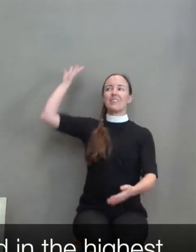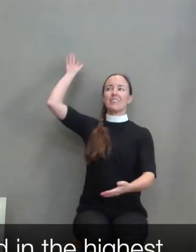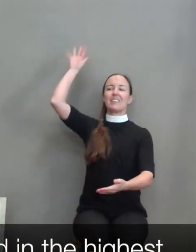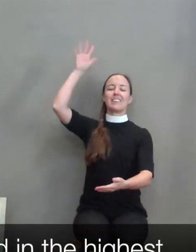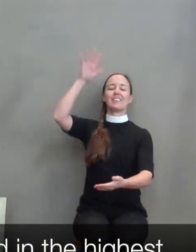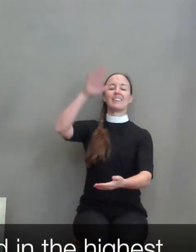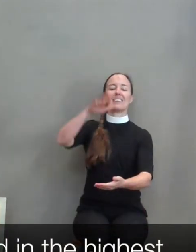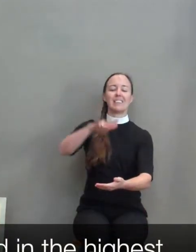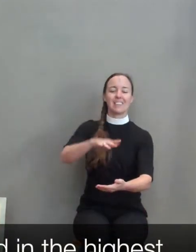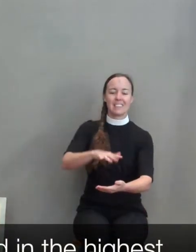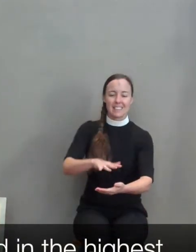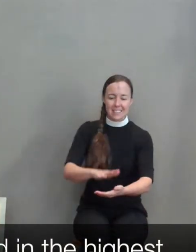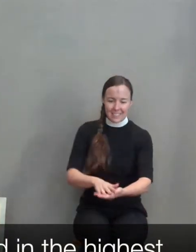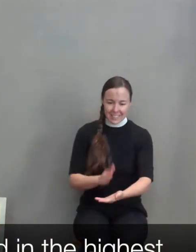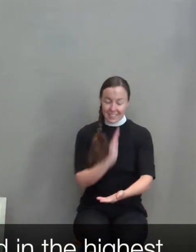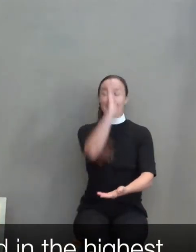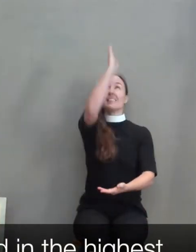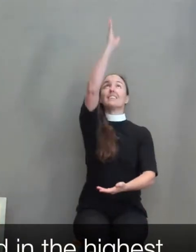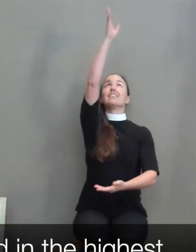Glory to God in the